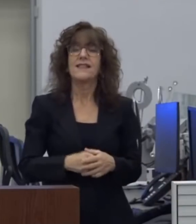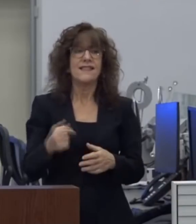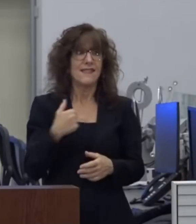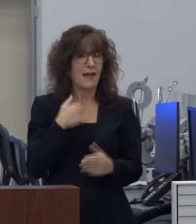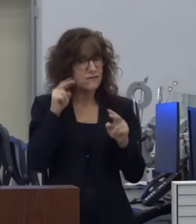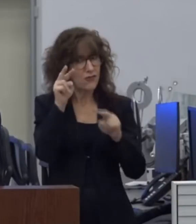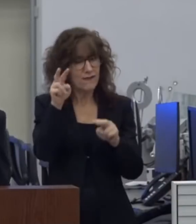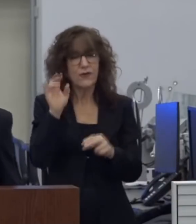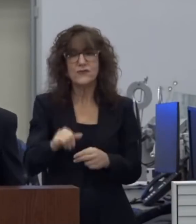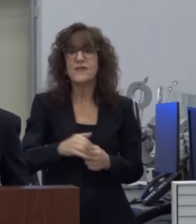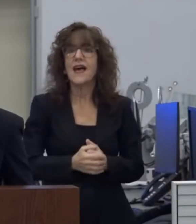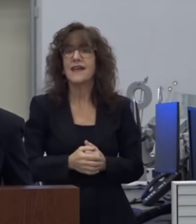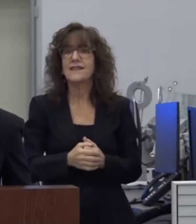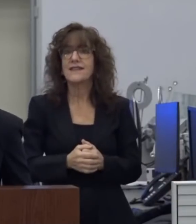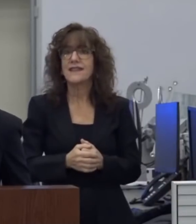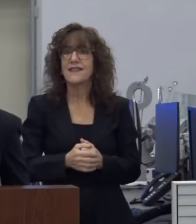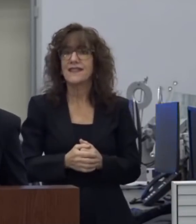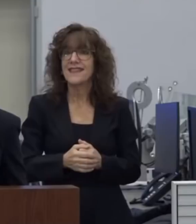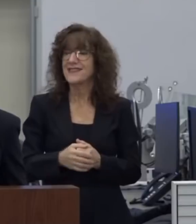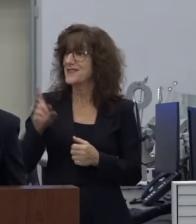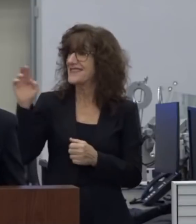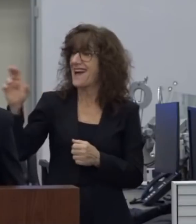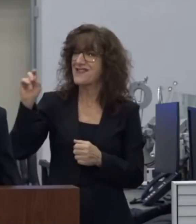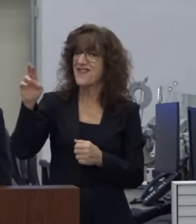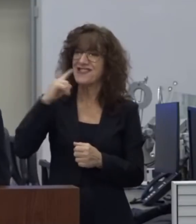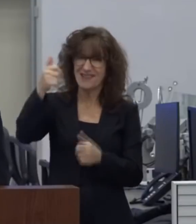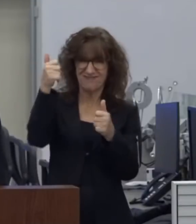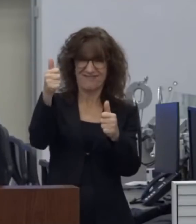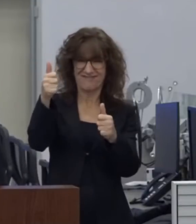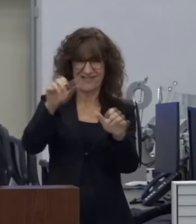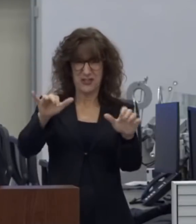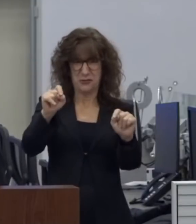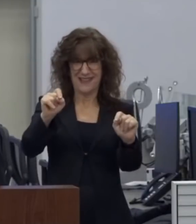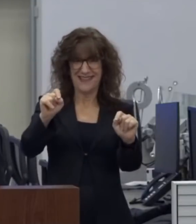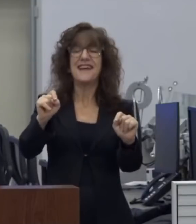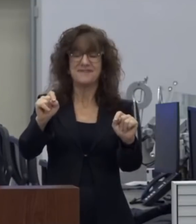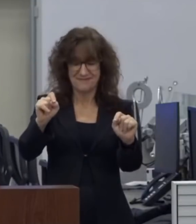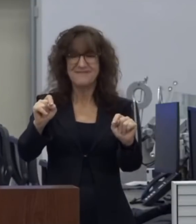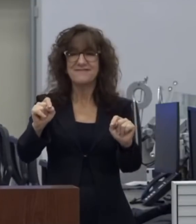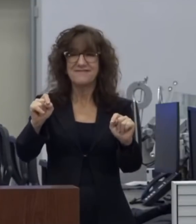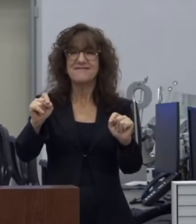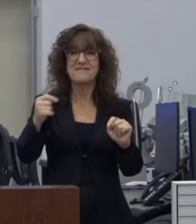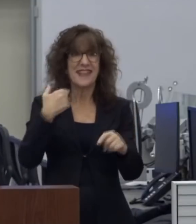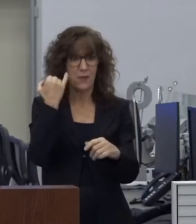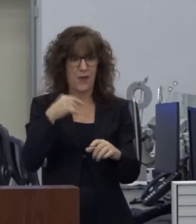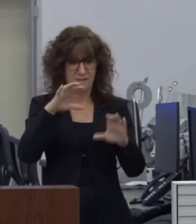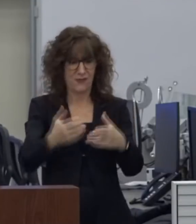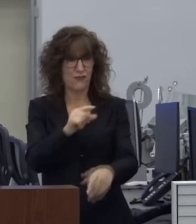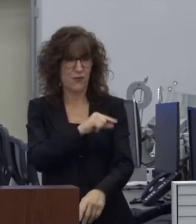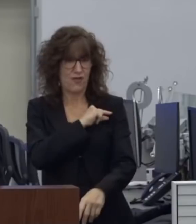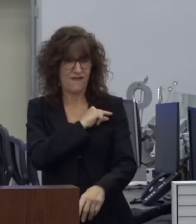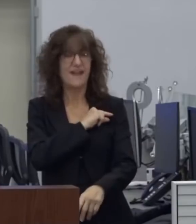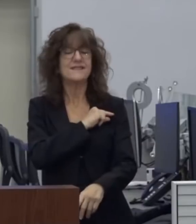to it. And so as soon as Dr. Carter says it's go and that my category of person is eligible to take it, I will take